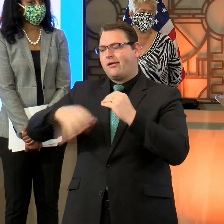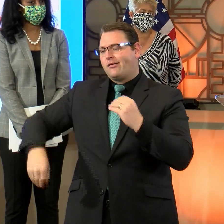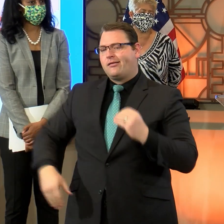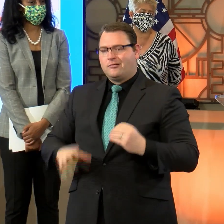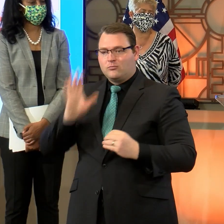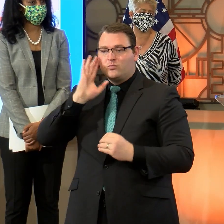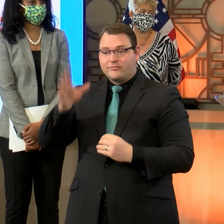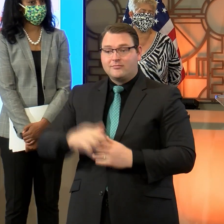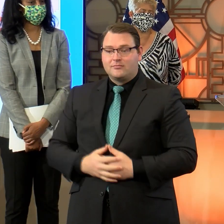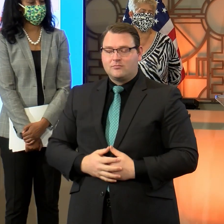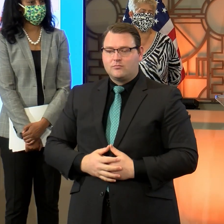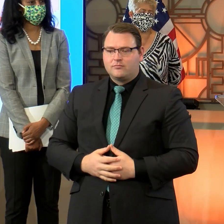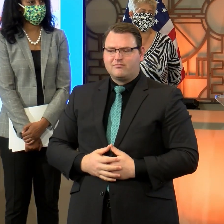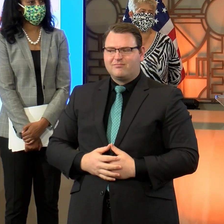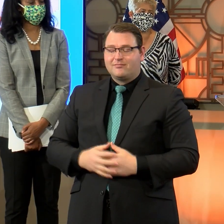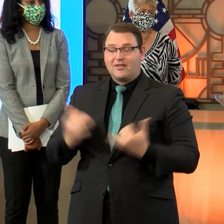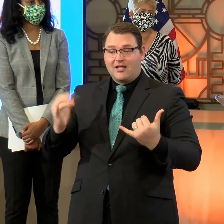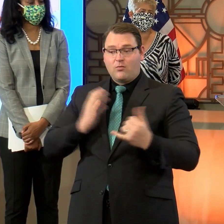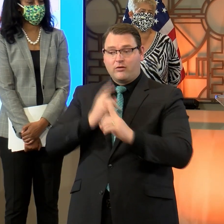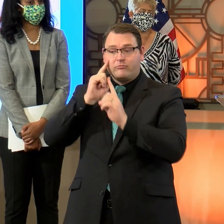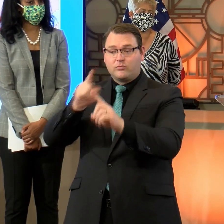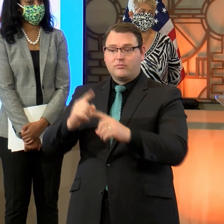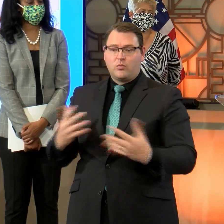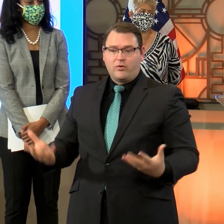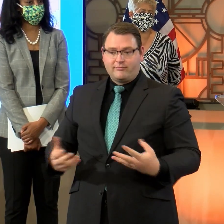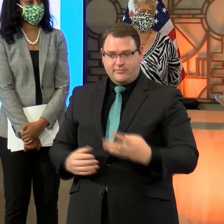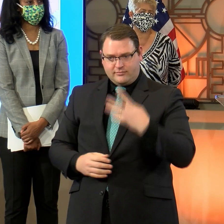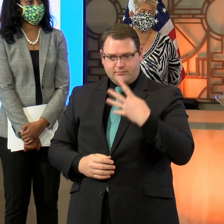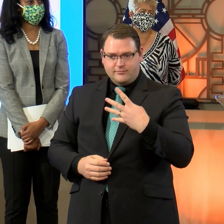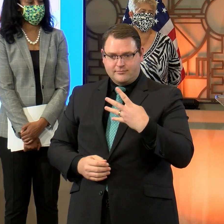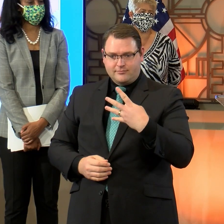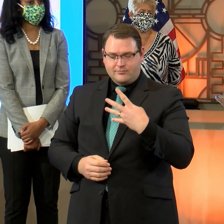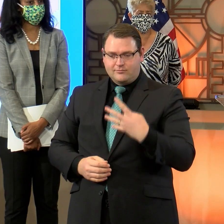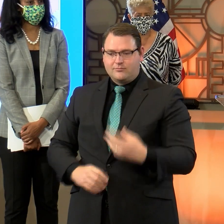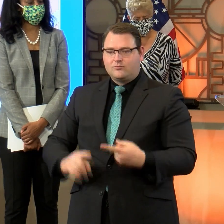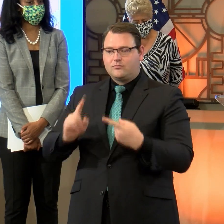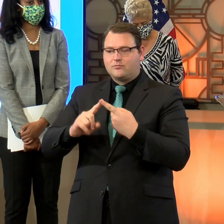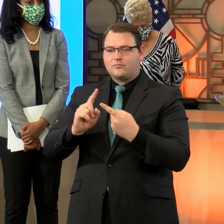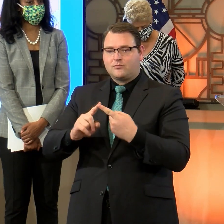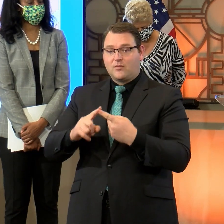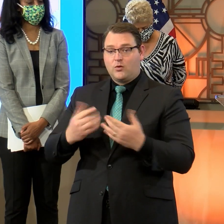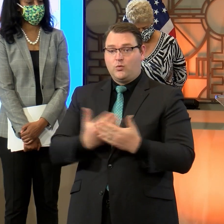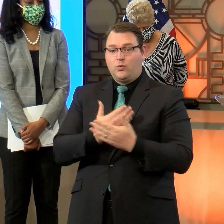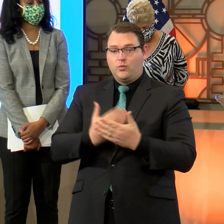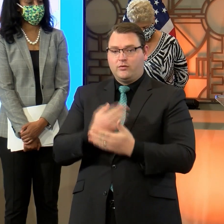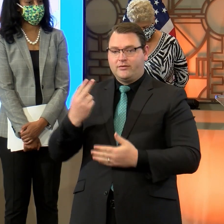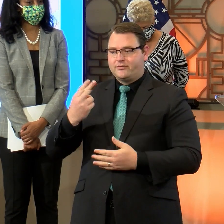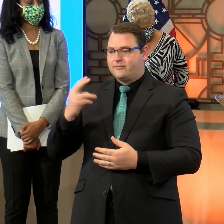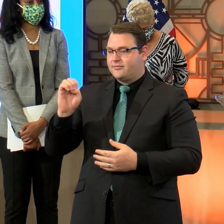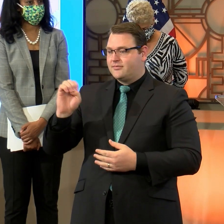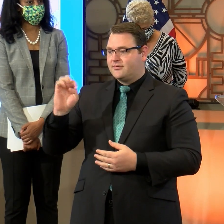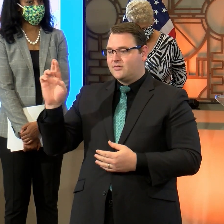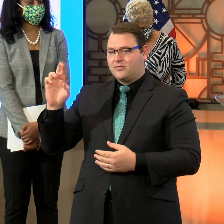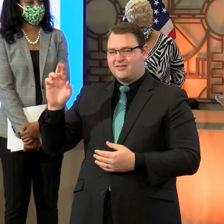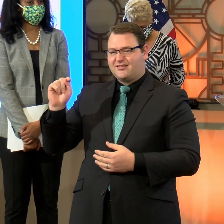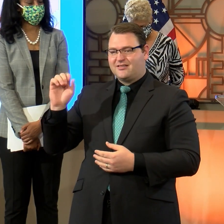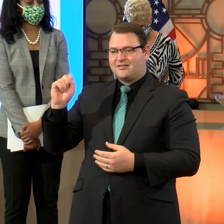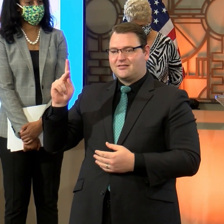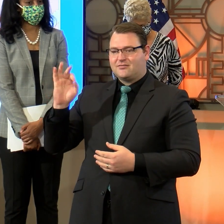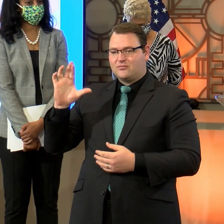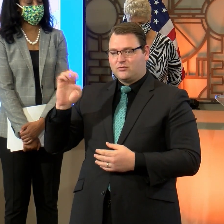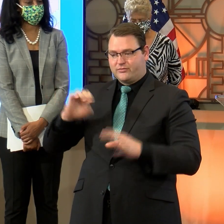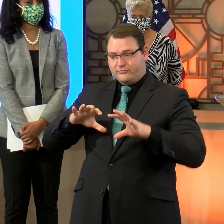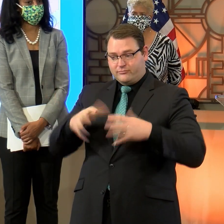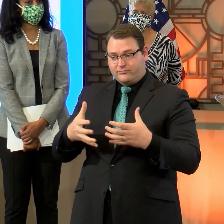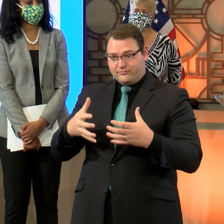4 things for now. The new Health Equity Response Task Force to help the mayor's office coordinate and scale this